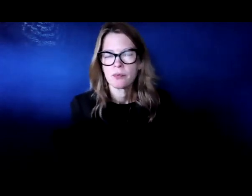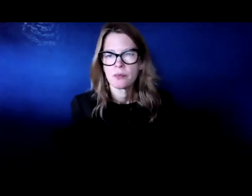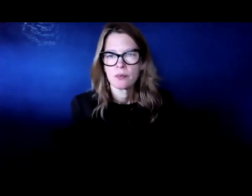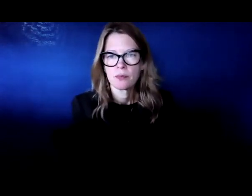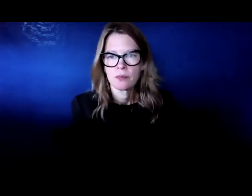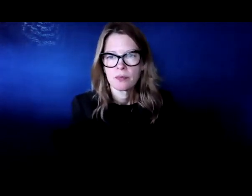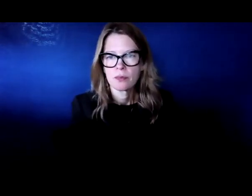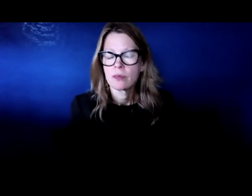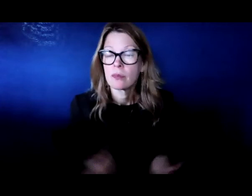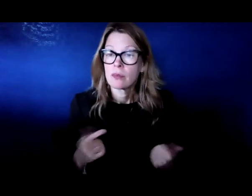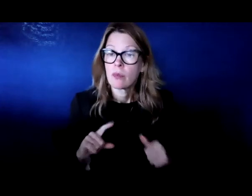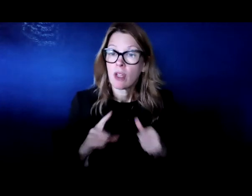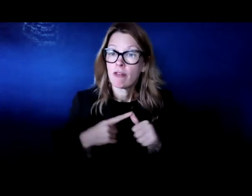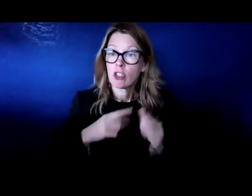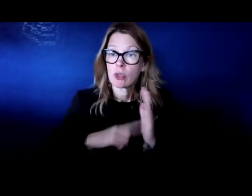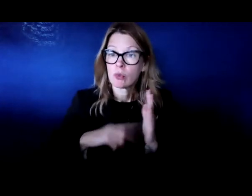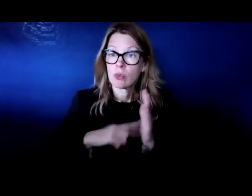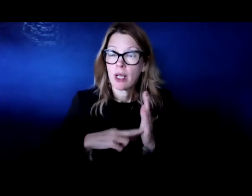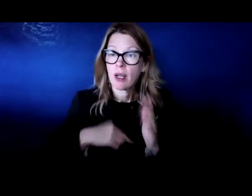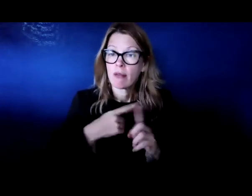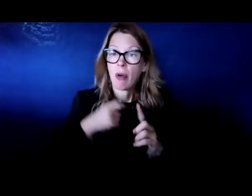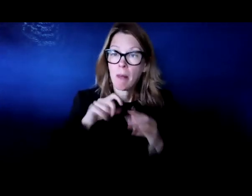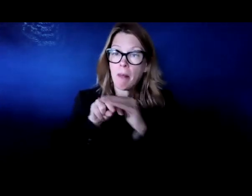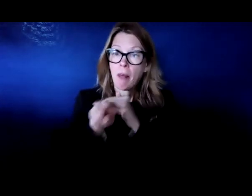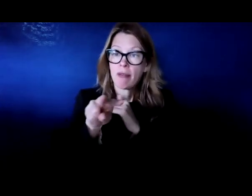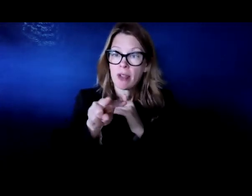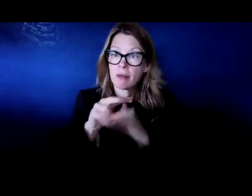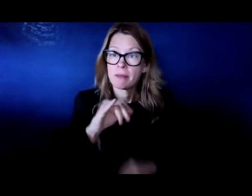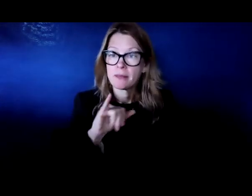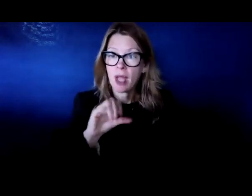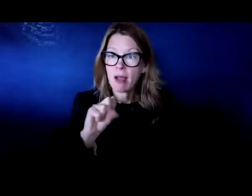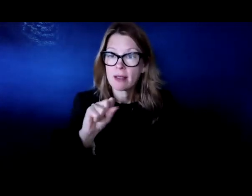Our first reading comes from the book of the prophet Isaiah.